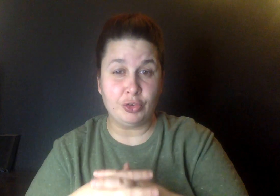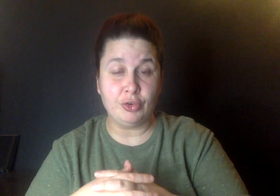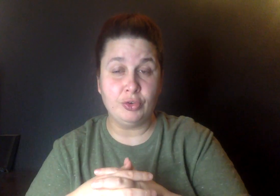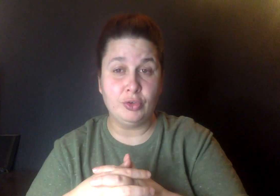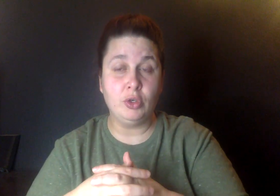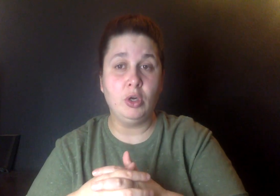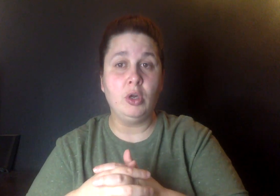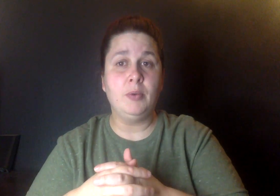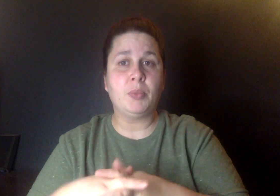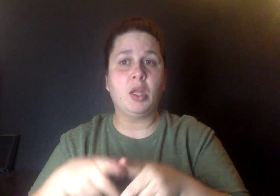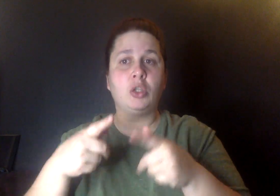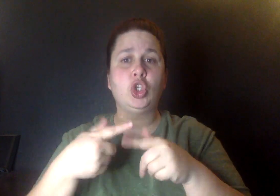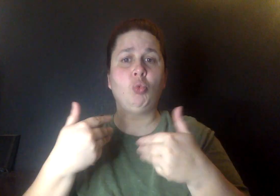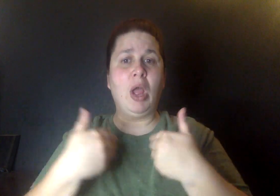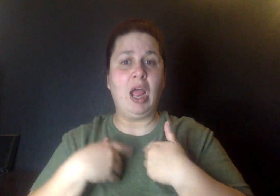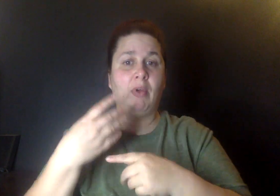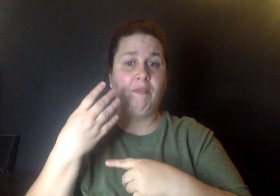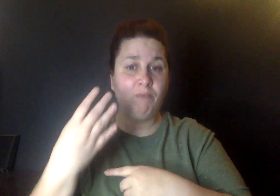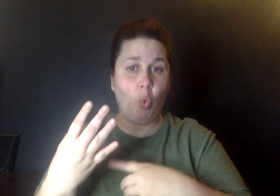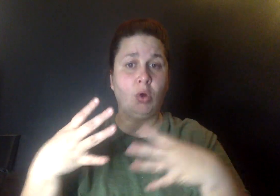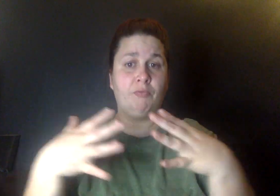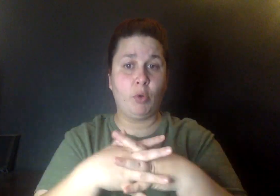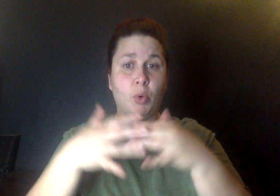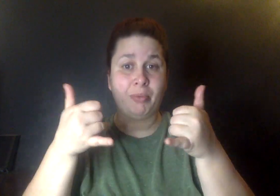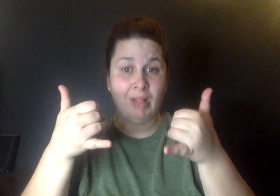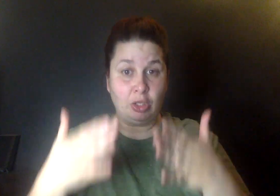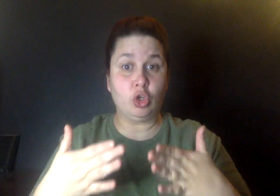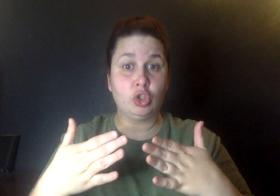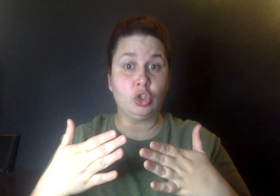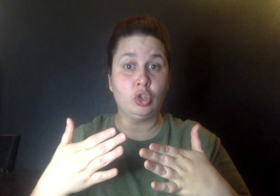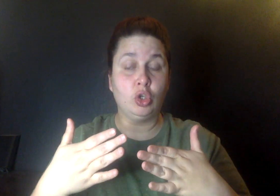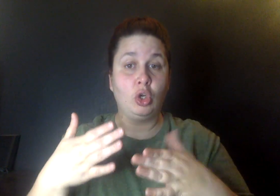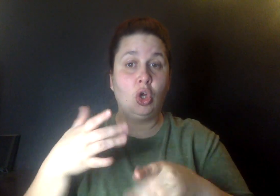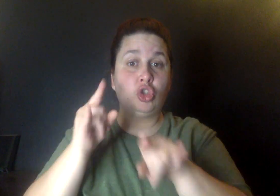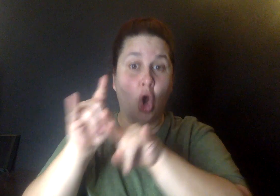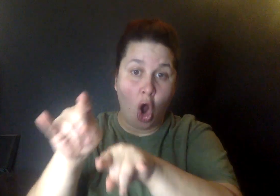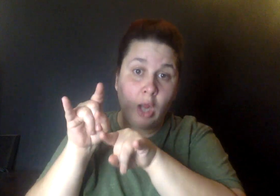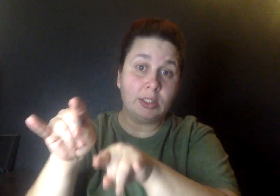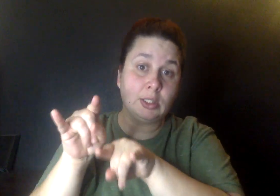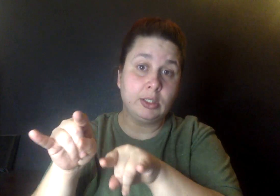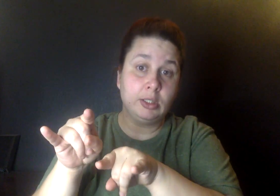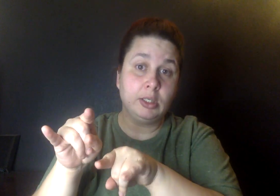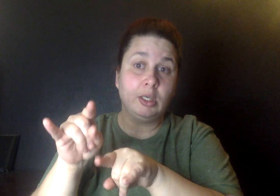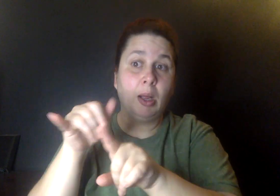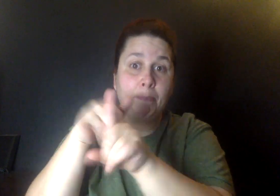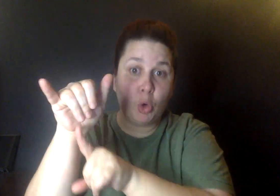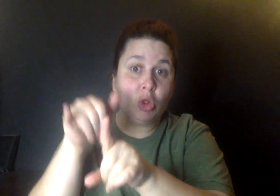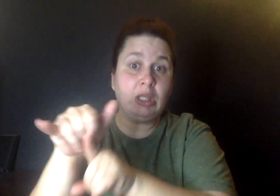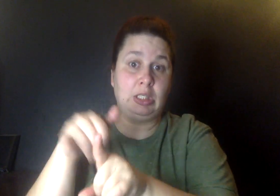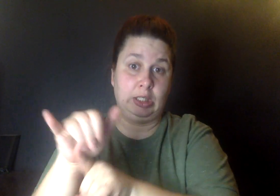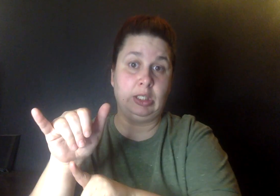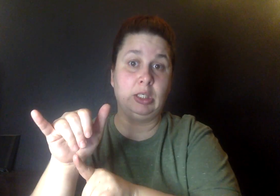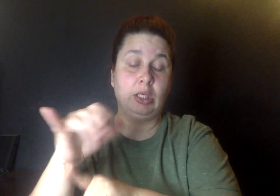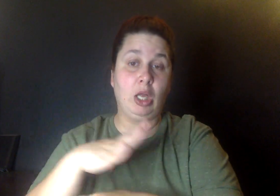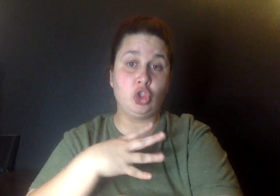thought of a player. who taught for leading and